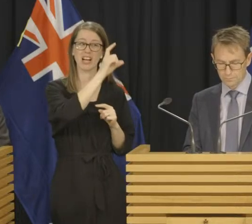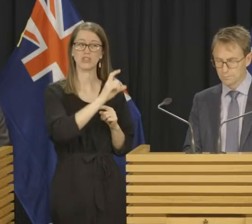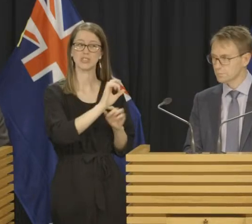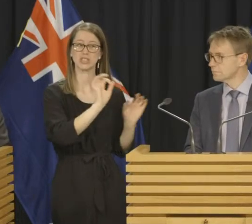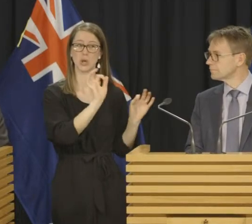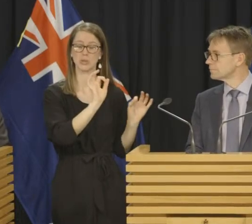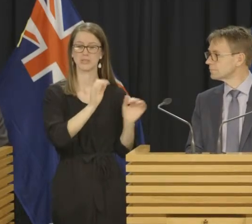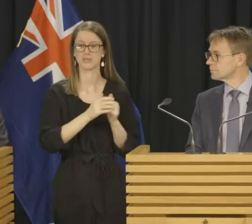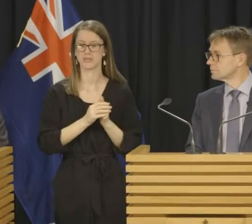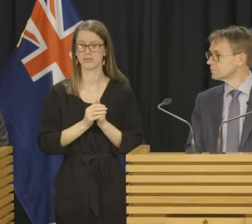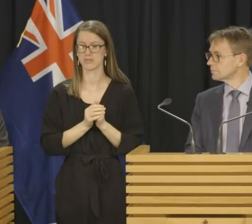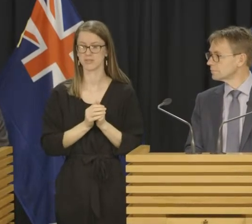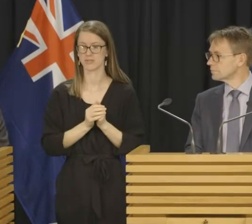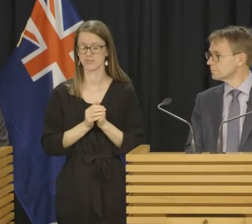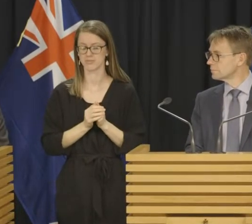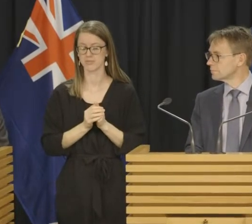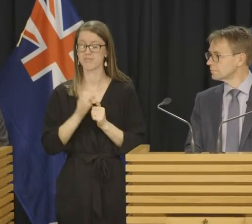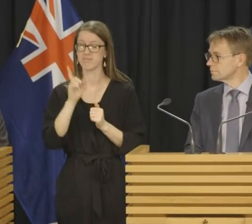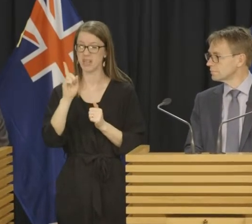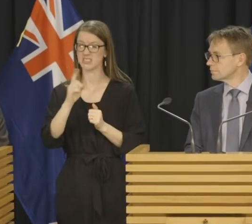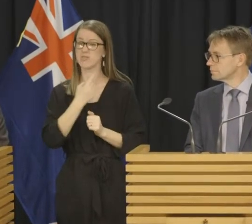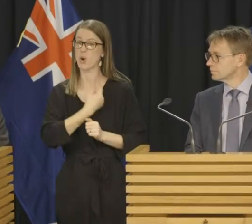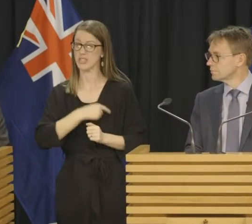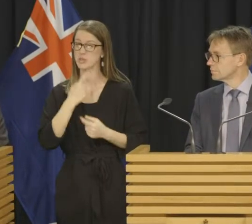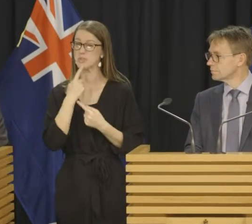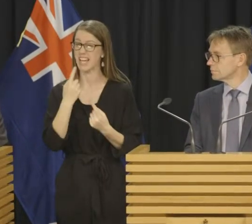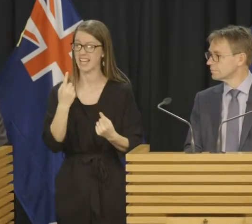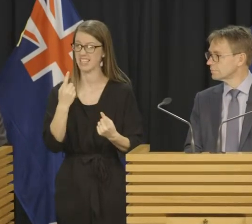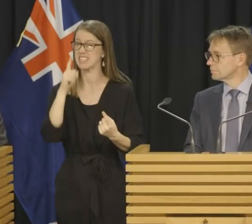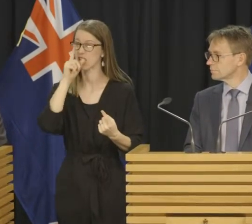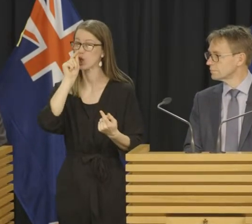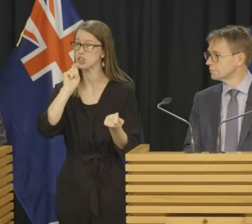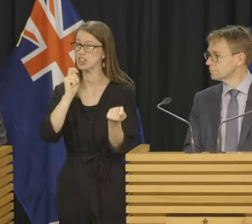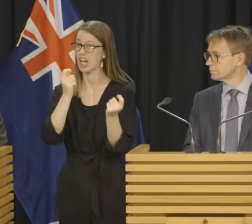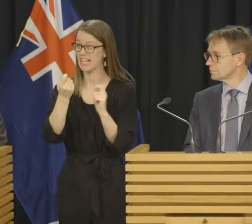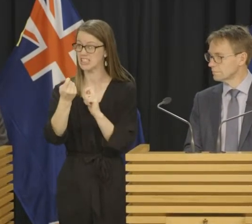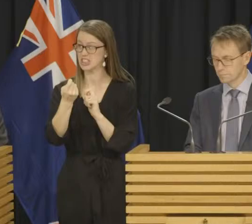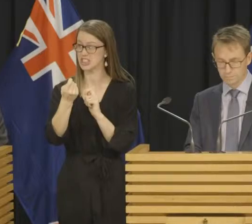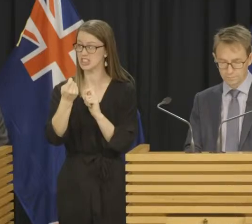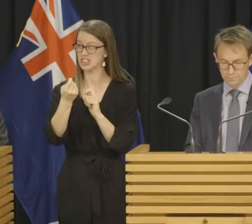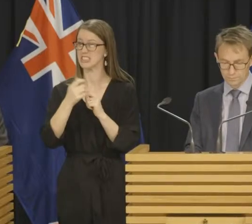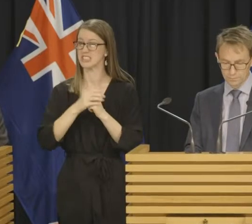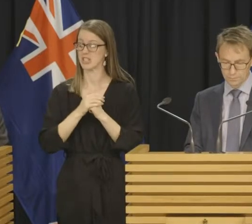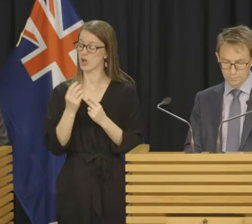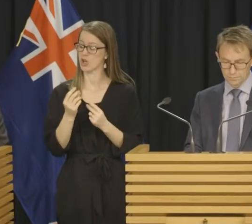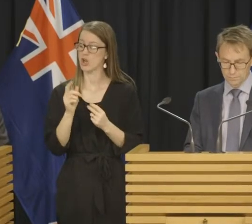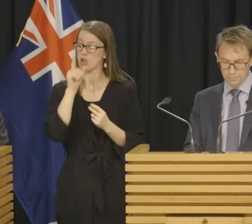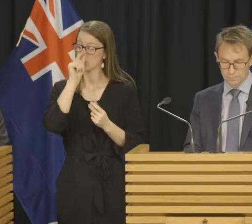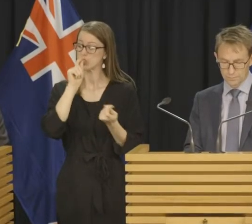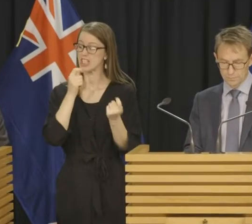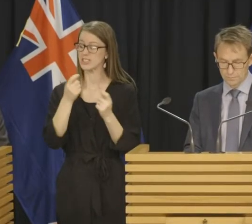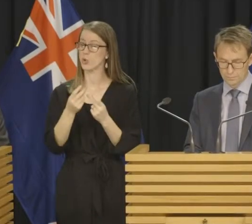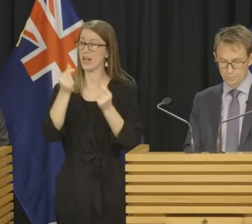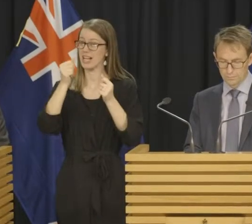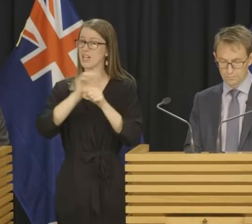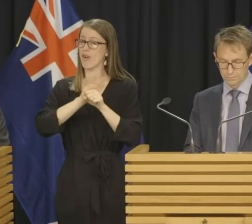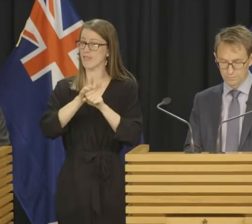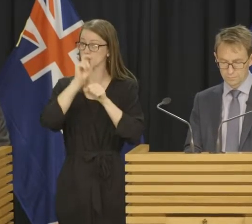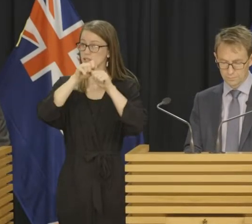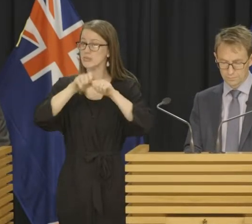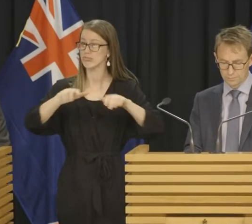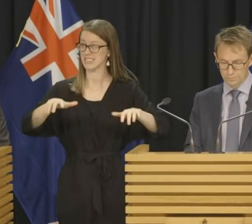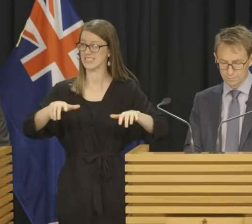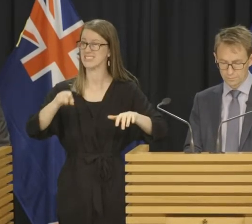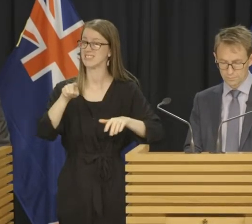isn't scaremongering to say that that could all change and could all change very quickly. That is a